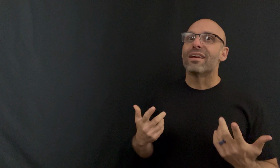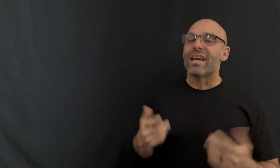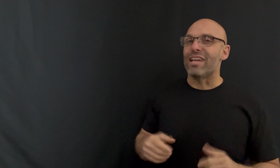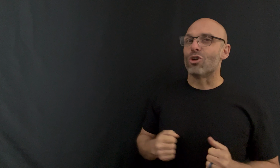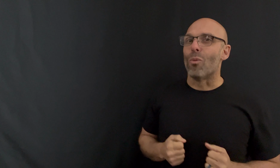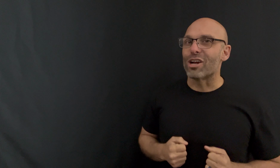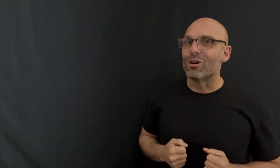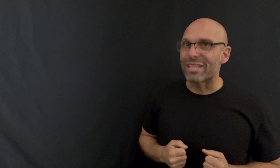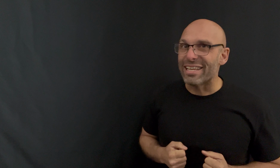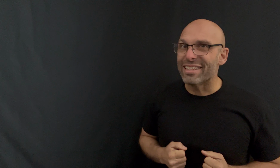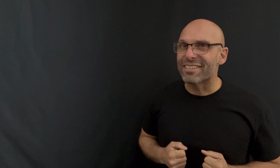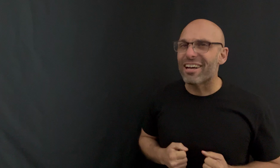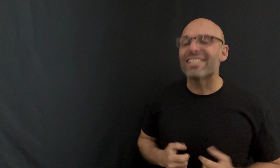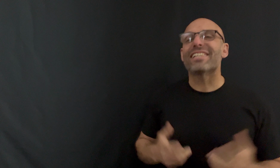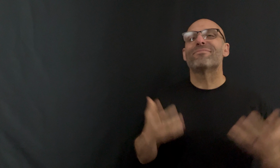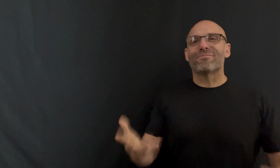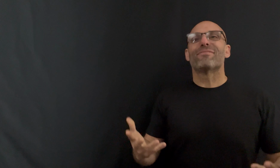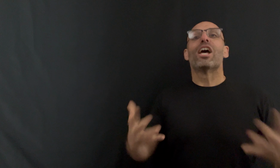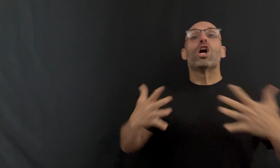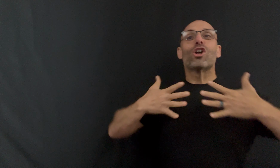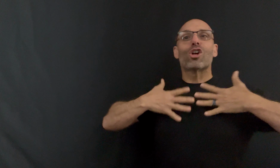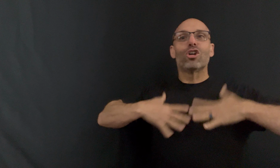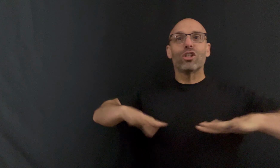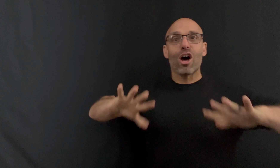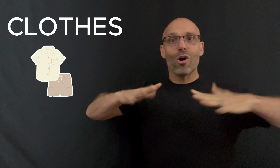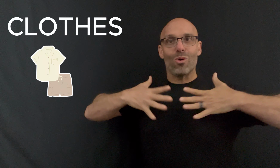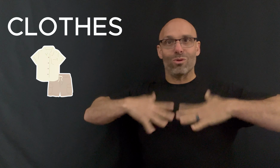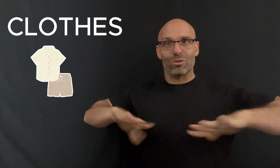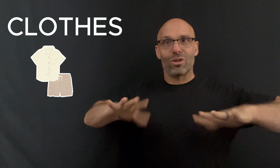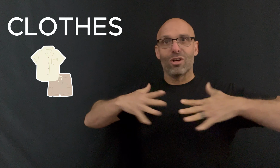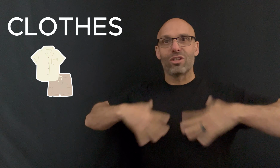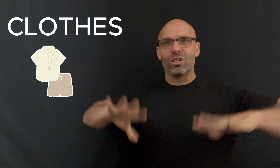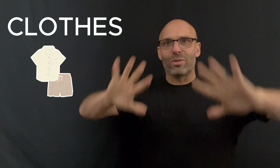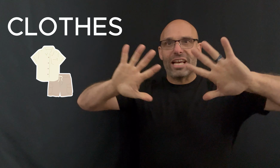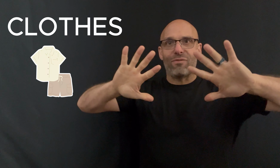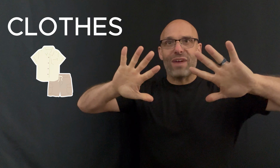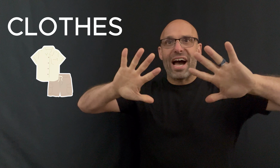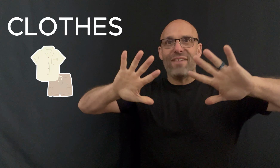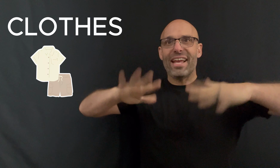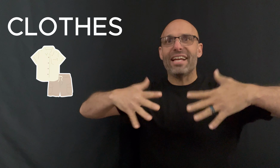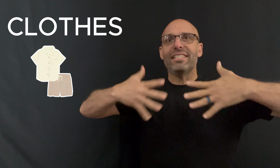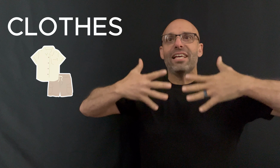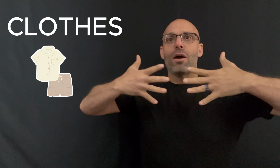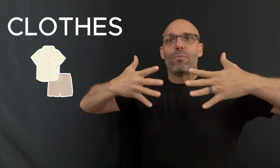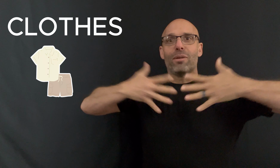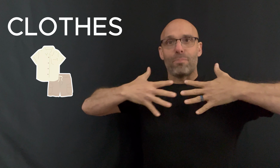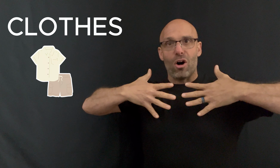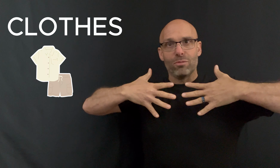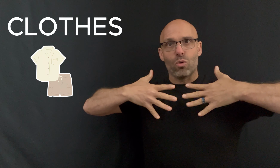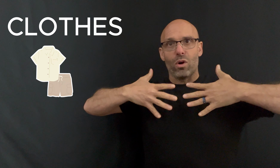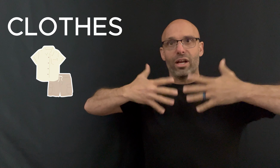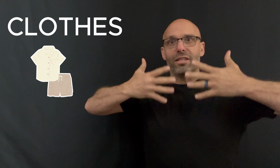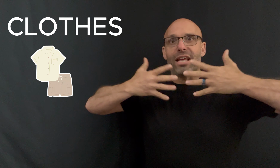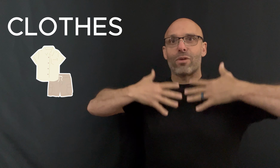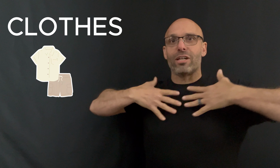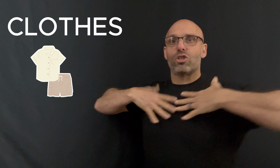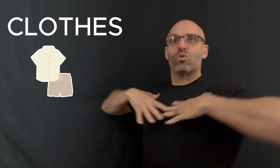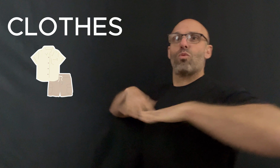And so what goes in the closet? Clothes. Clothes. We take 5 hands, put them palms toward us, and we're gonna